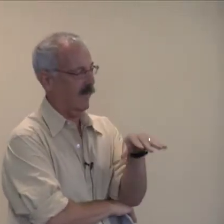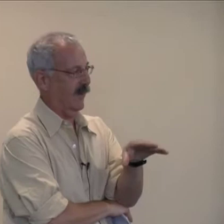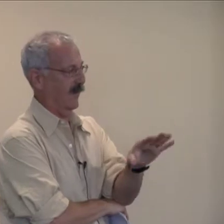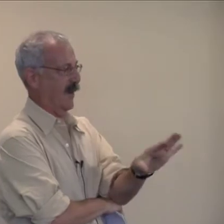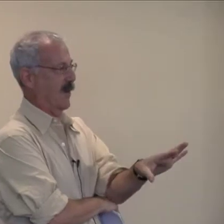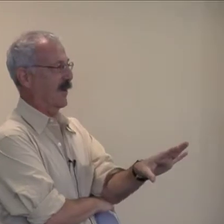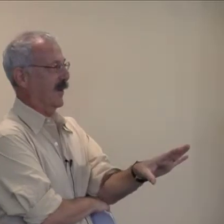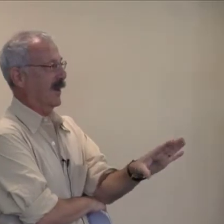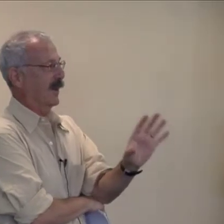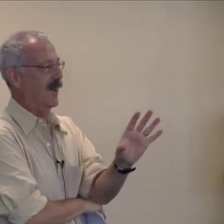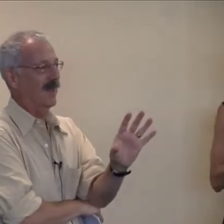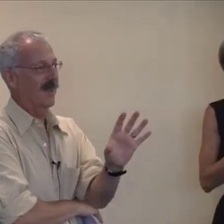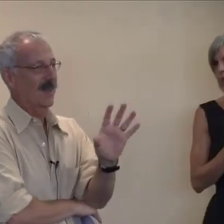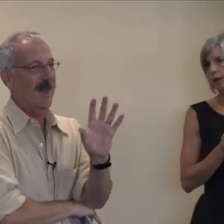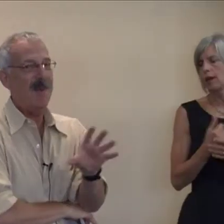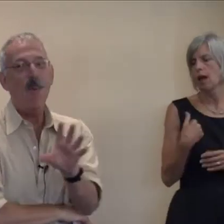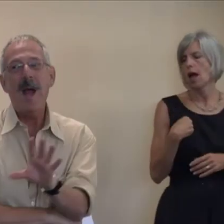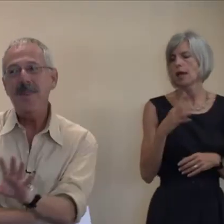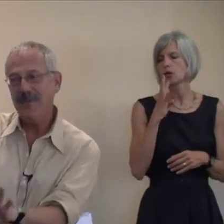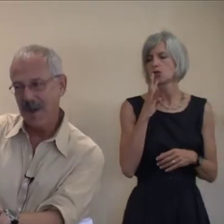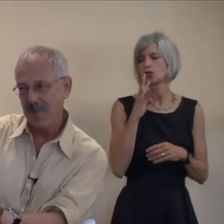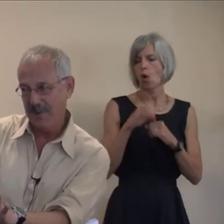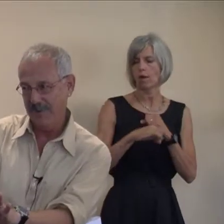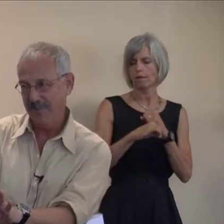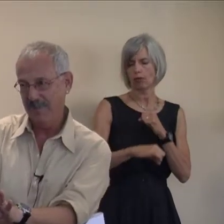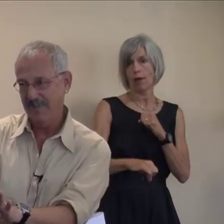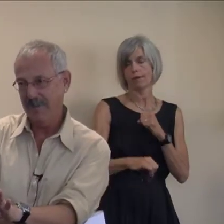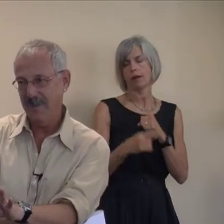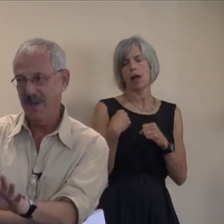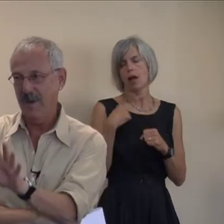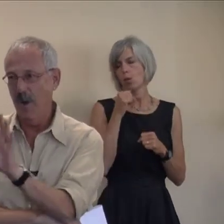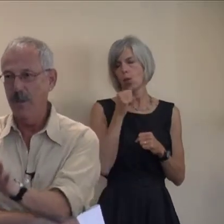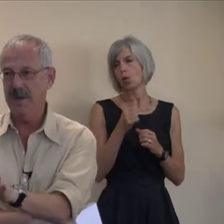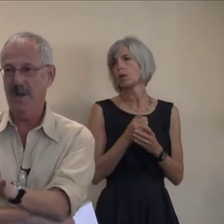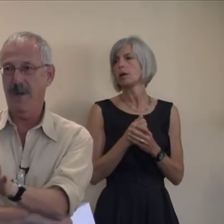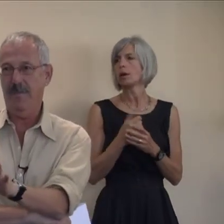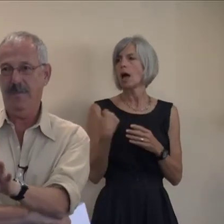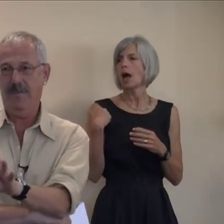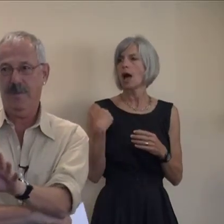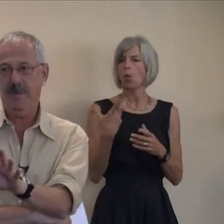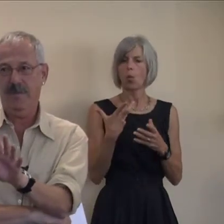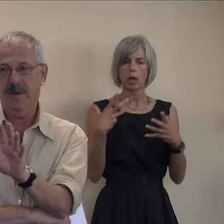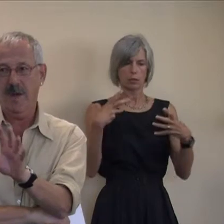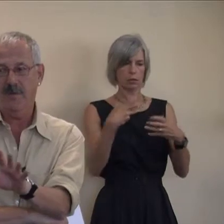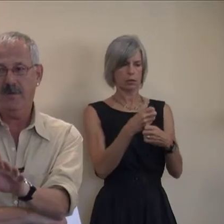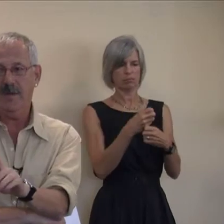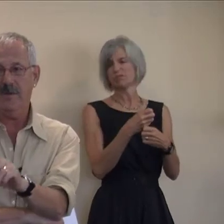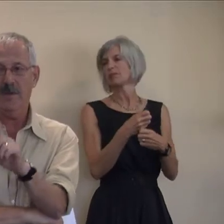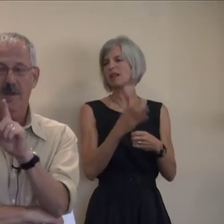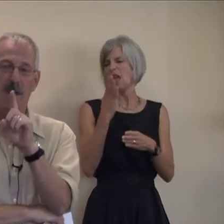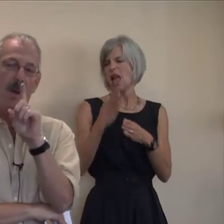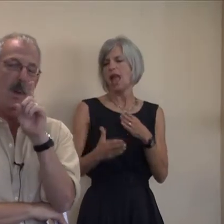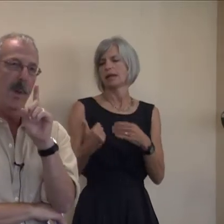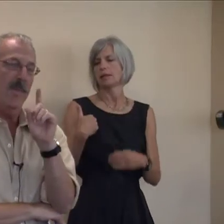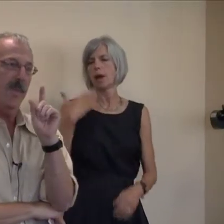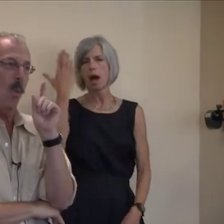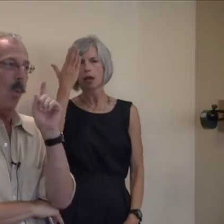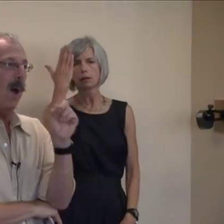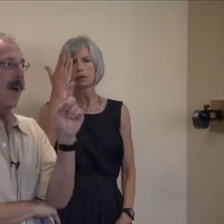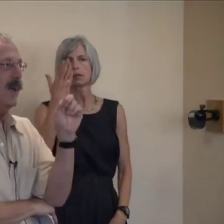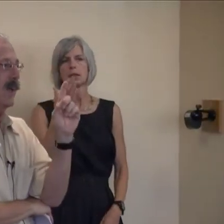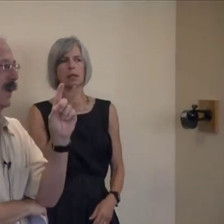I could talk forever, I won't. Let me wind this up and open it up for a conversation